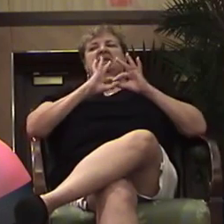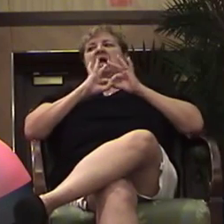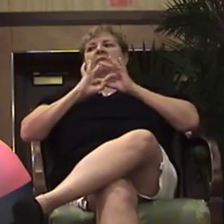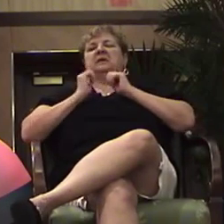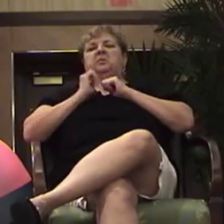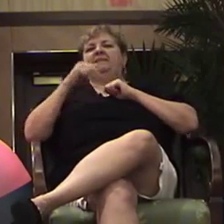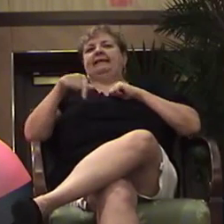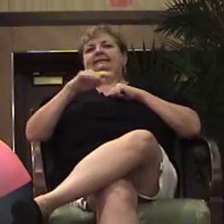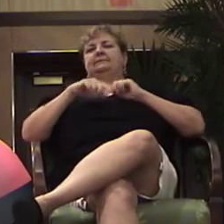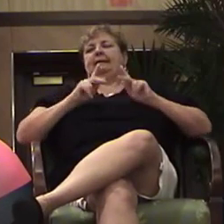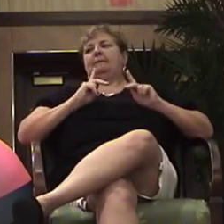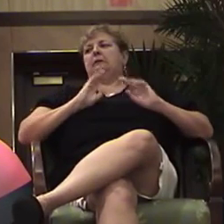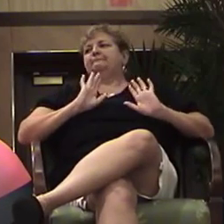people. Look at them.